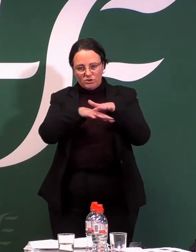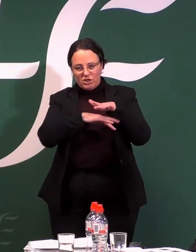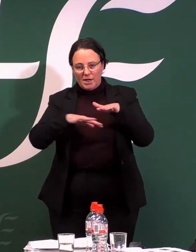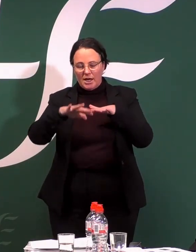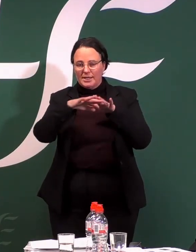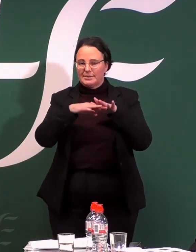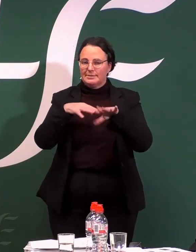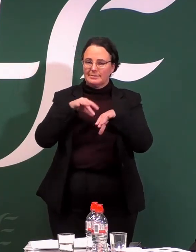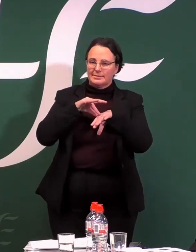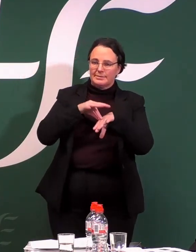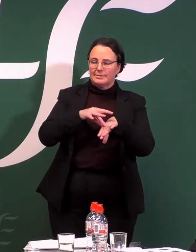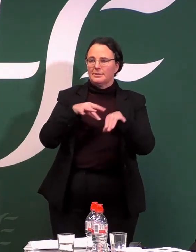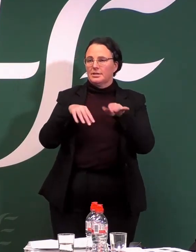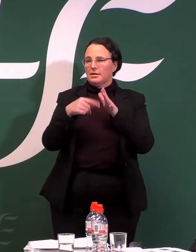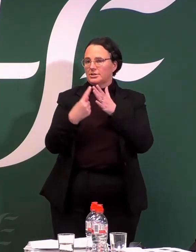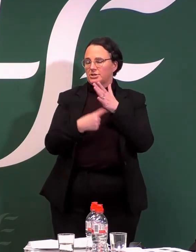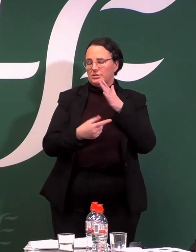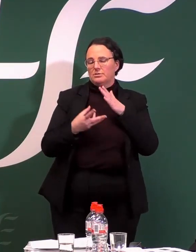become sick.